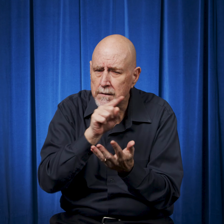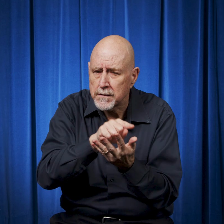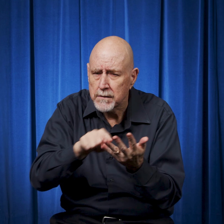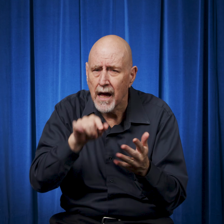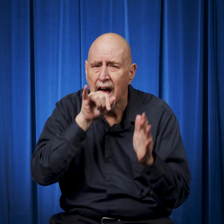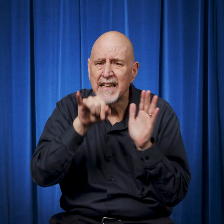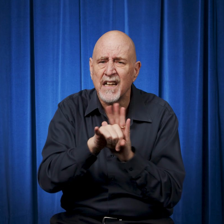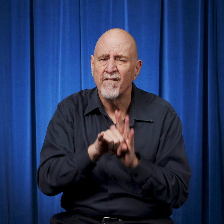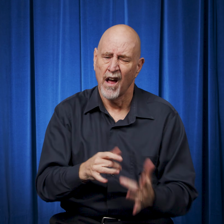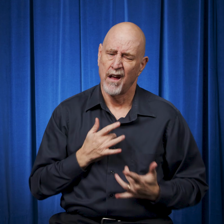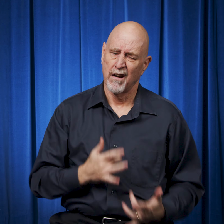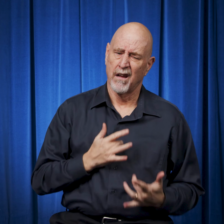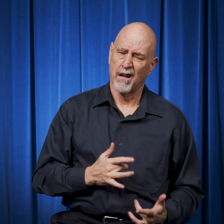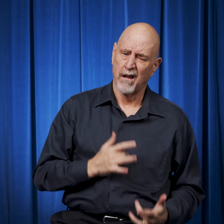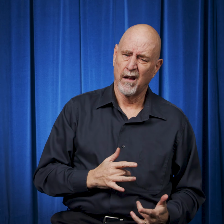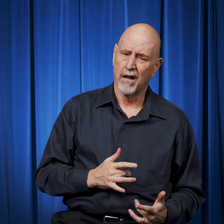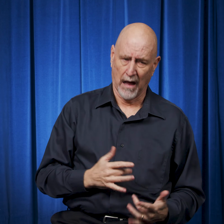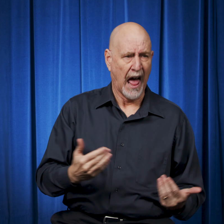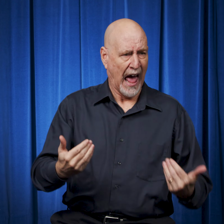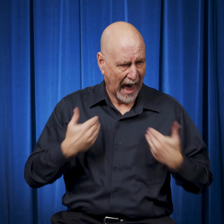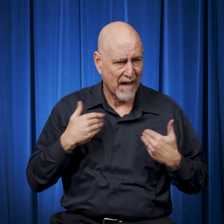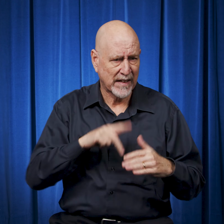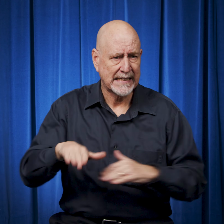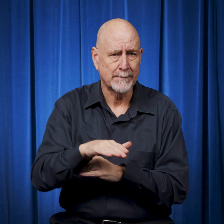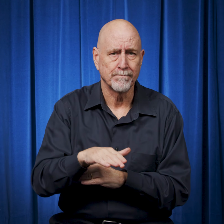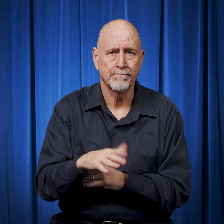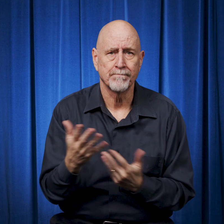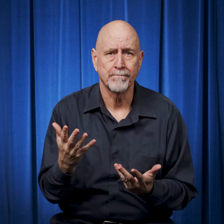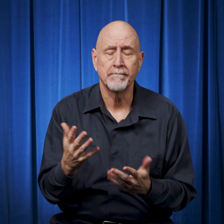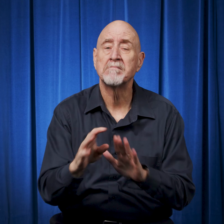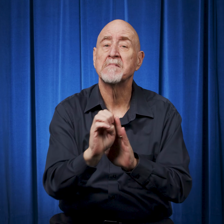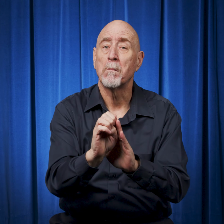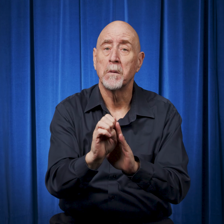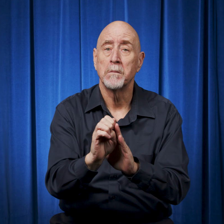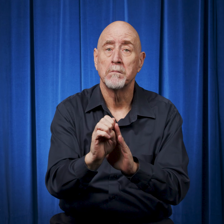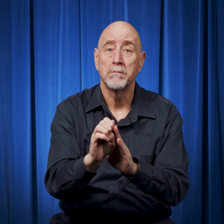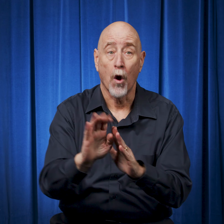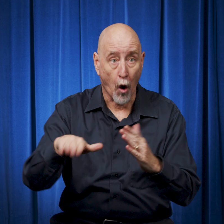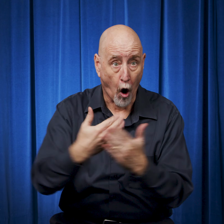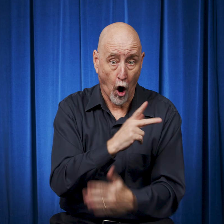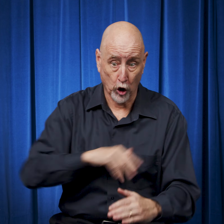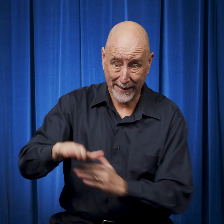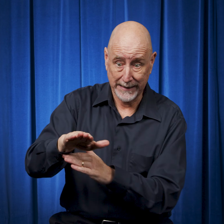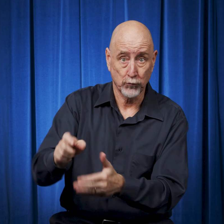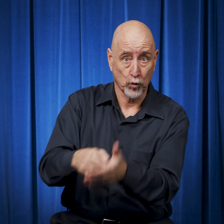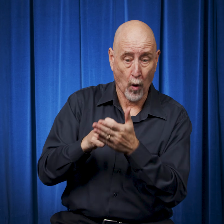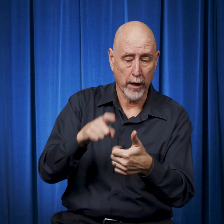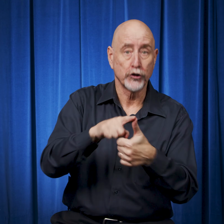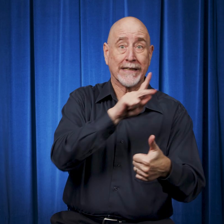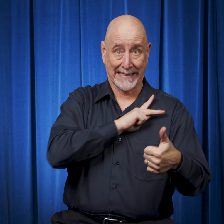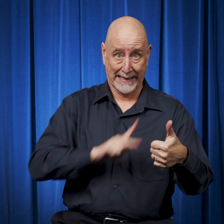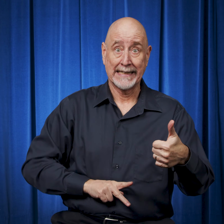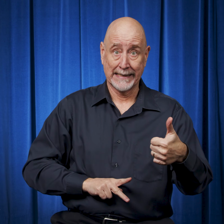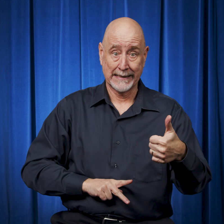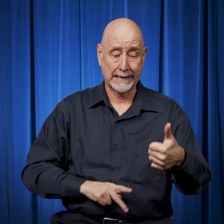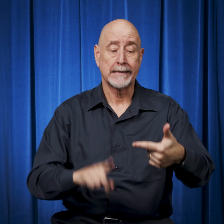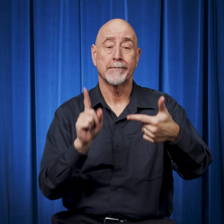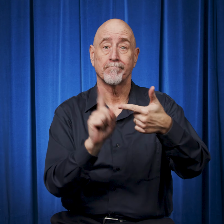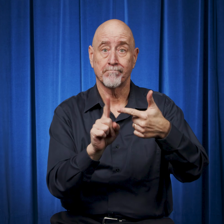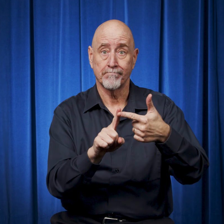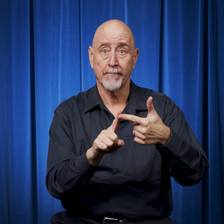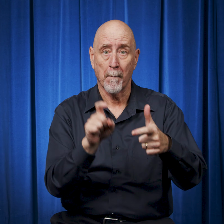identifying characteristics that indicate the presence of a kingdom. For example, every kingdom must have a king, it must